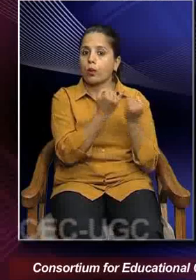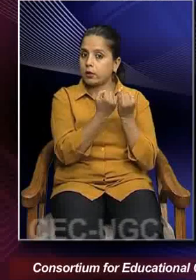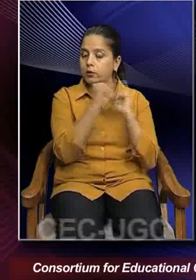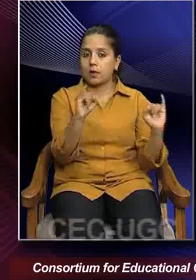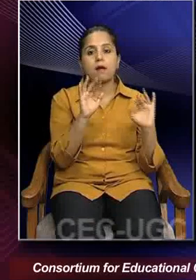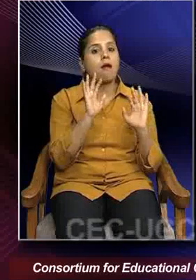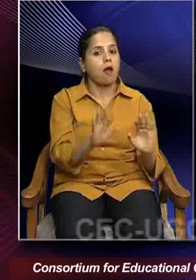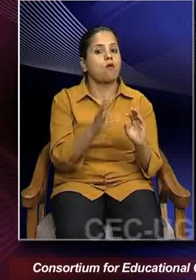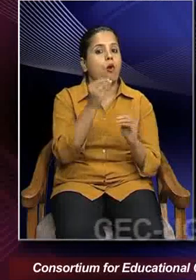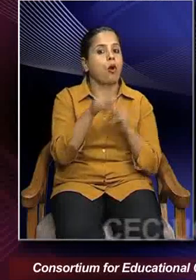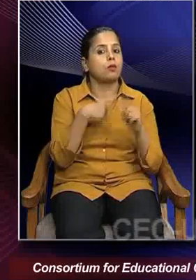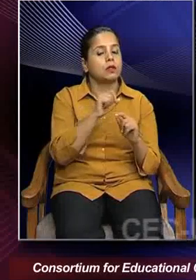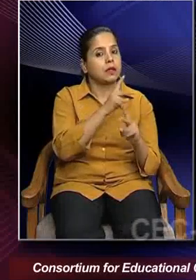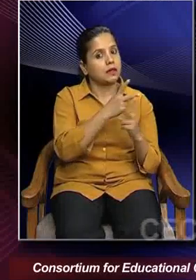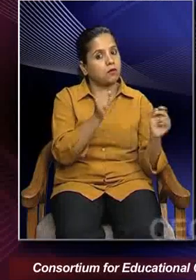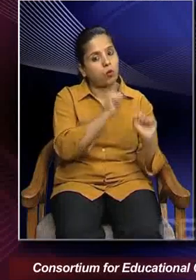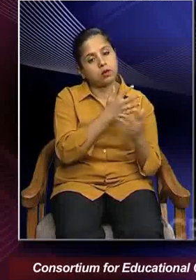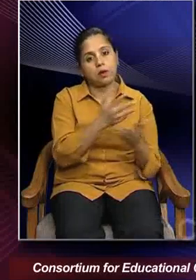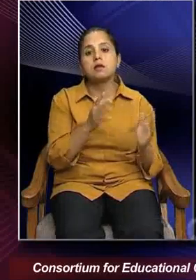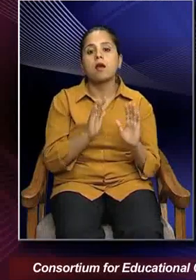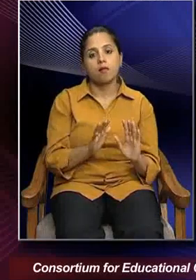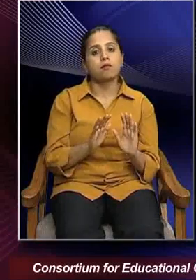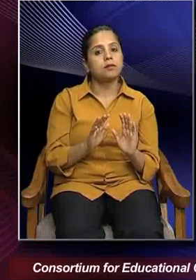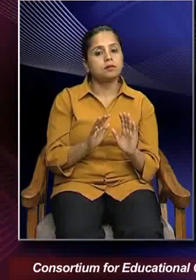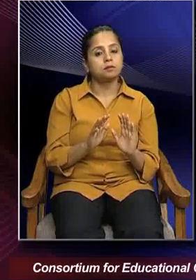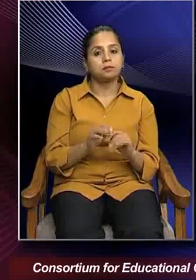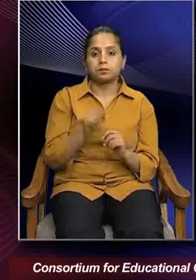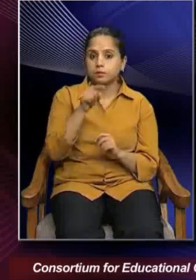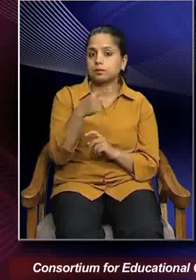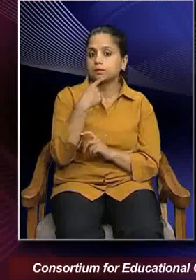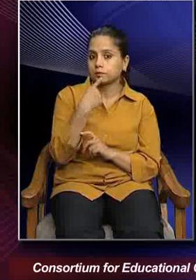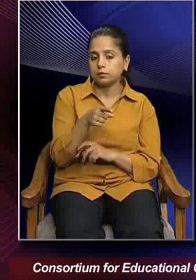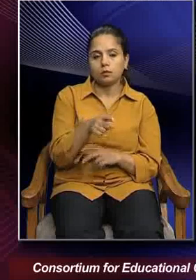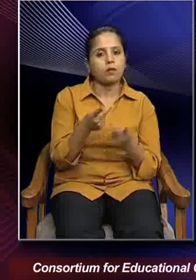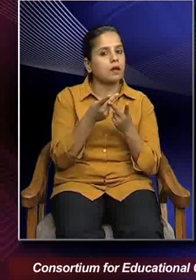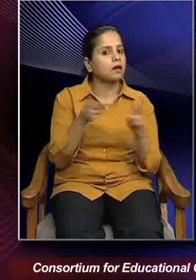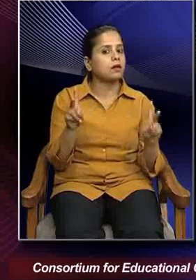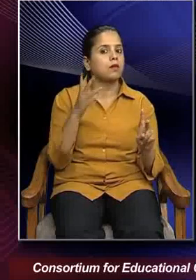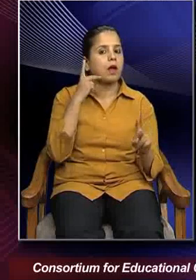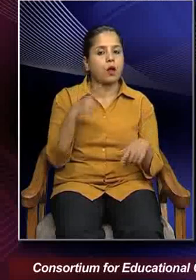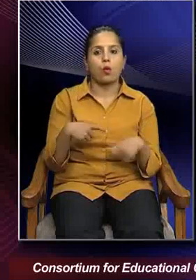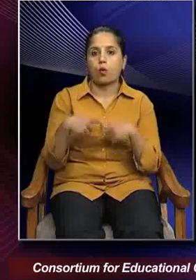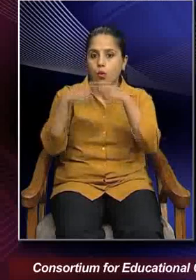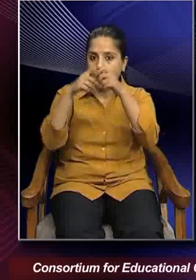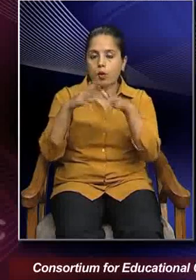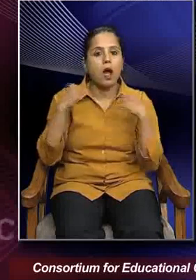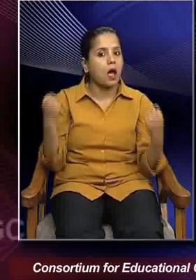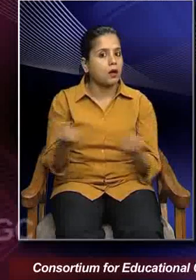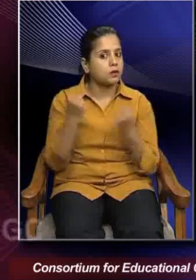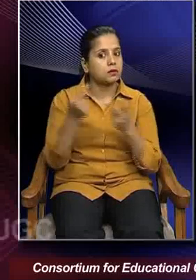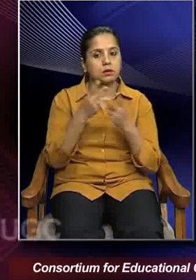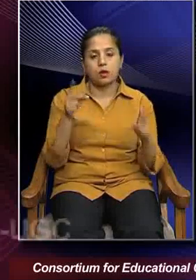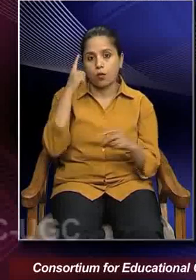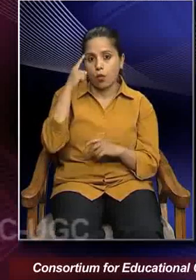and objective existence. So, it differs from the qualities and actions for